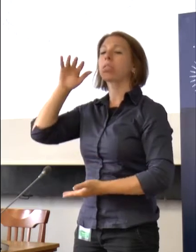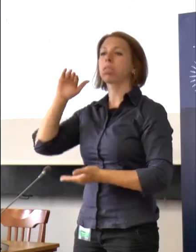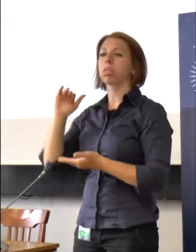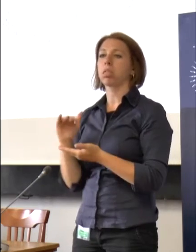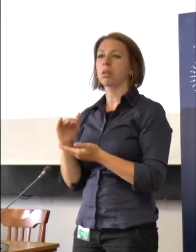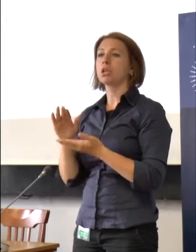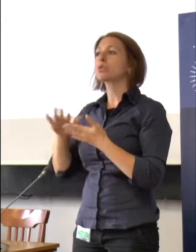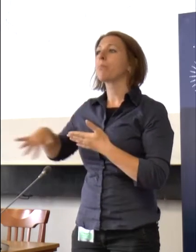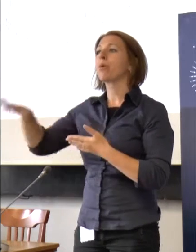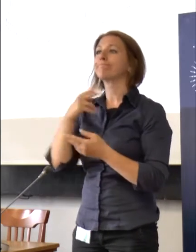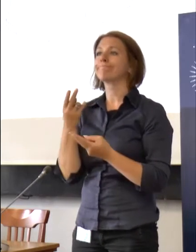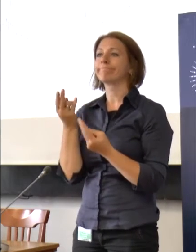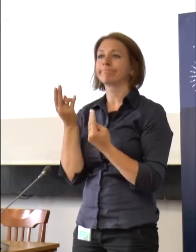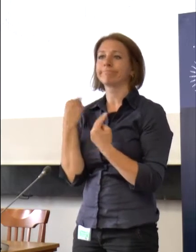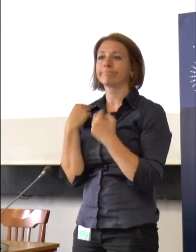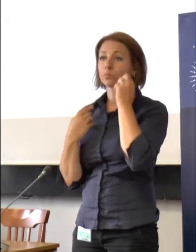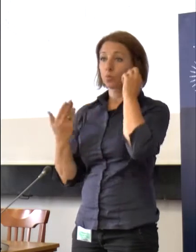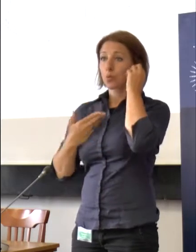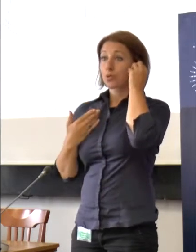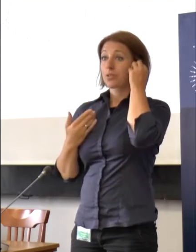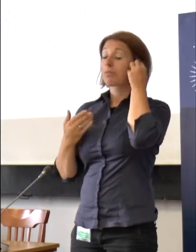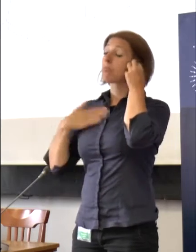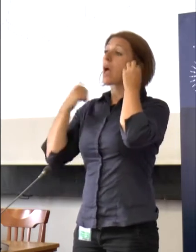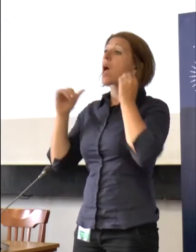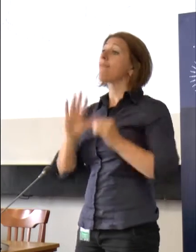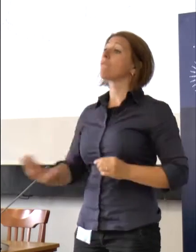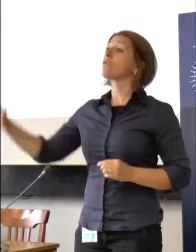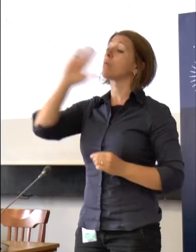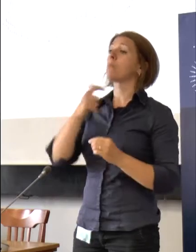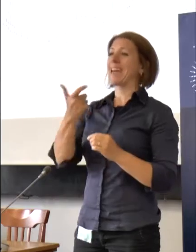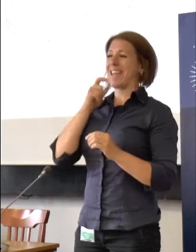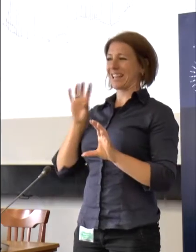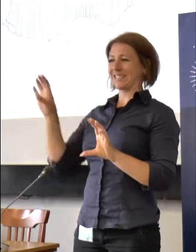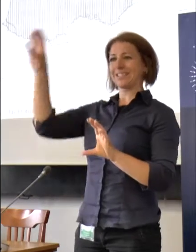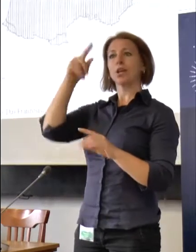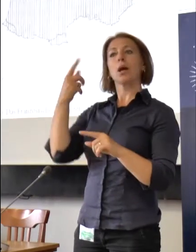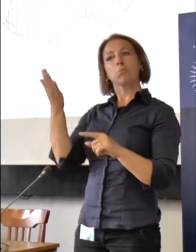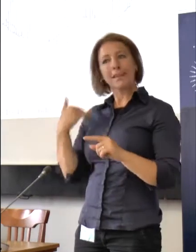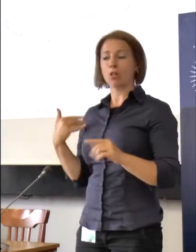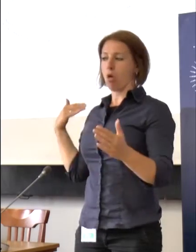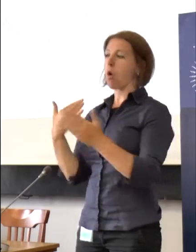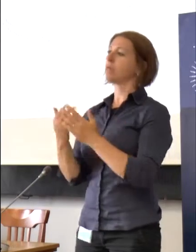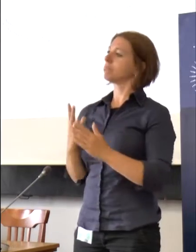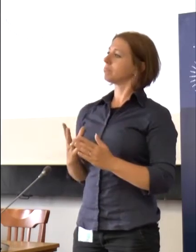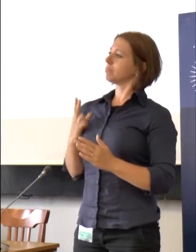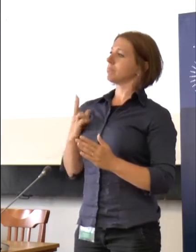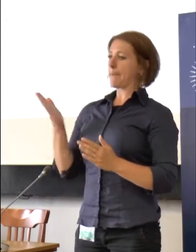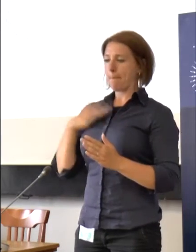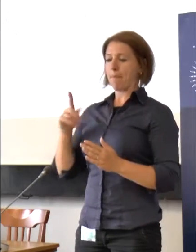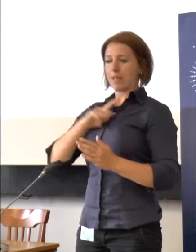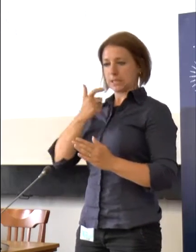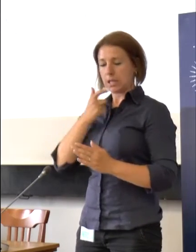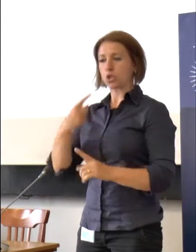languages are proud of being these culture languages, of being able to do